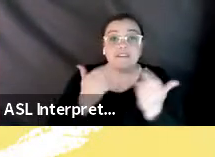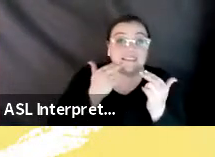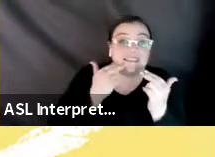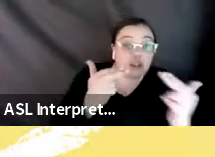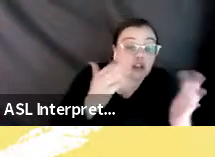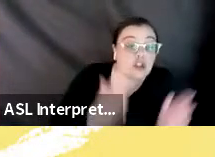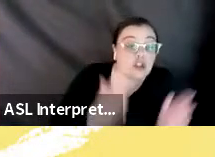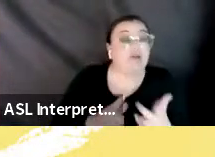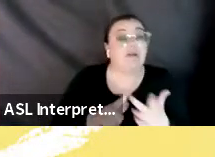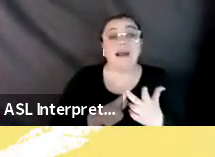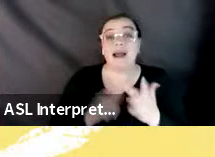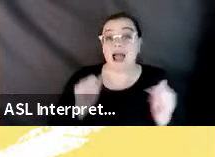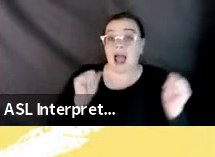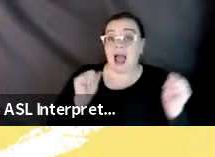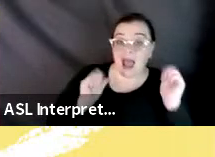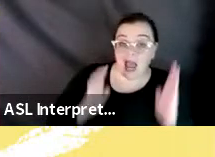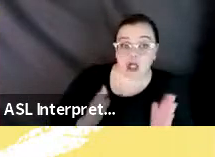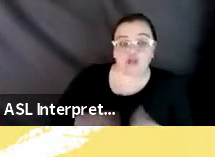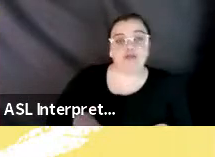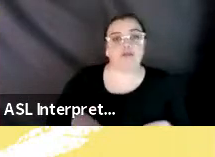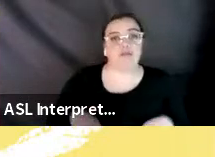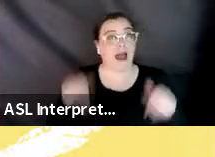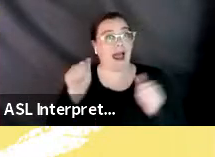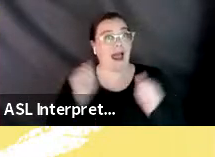actor, singer, right?